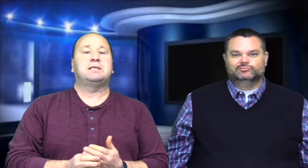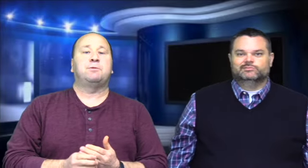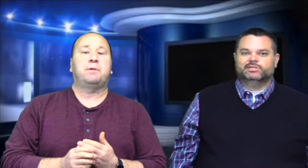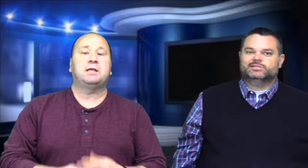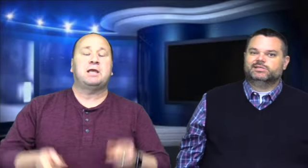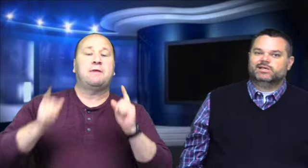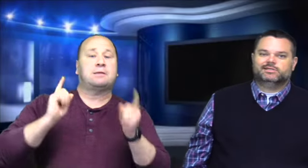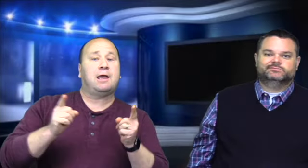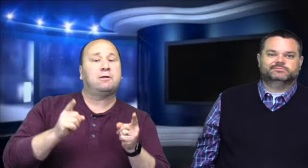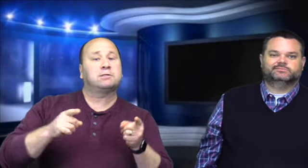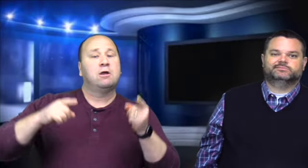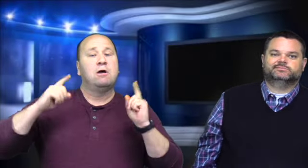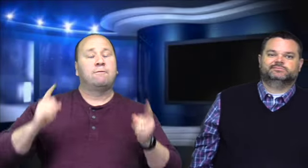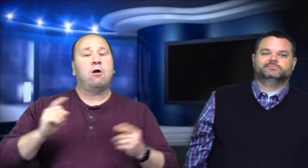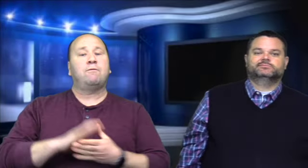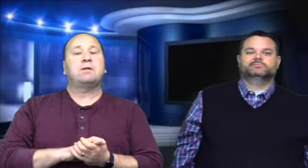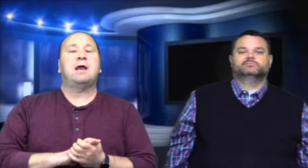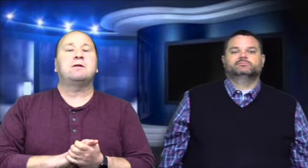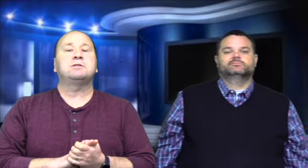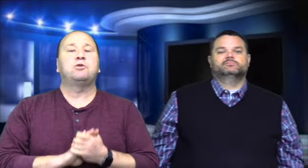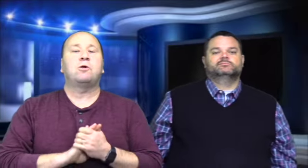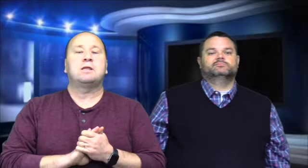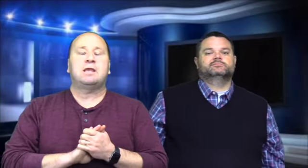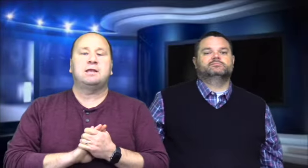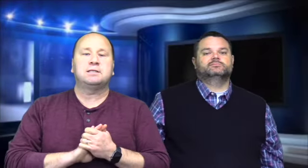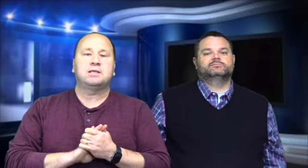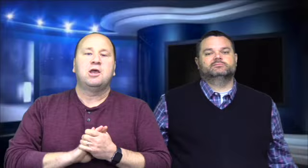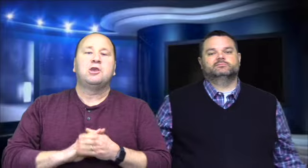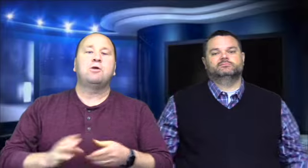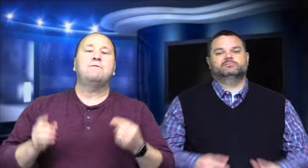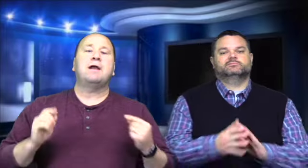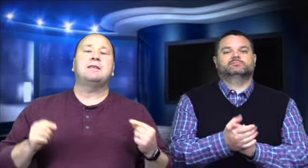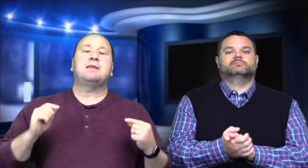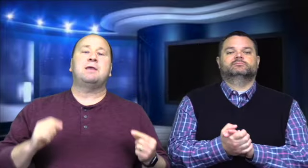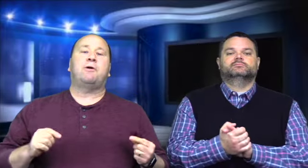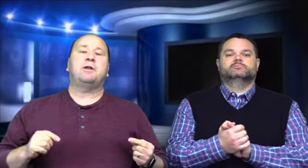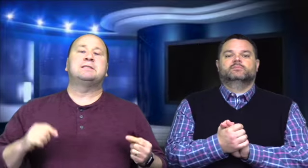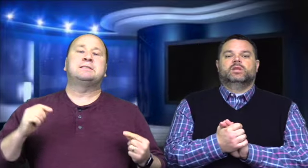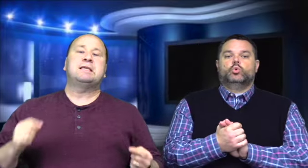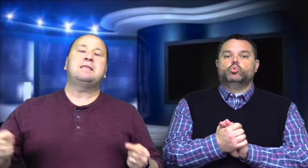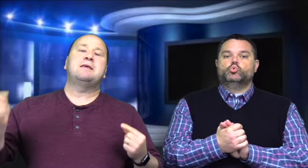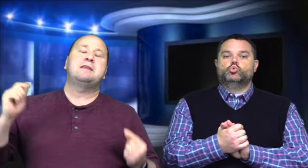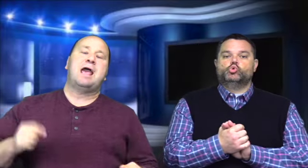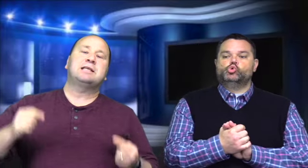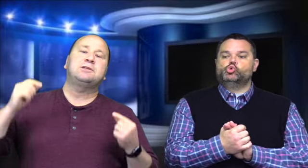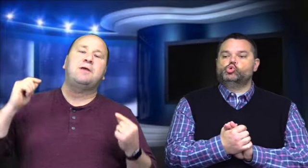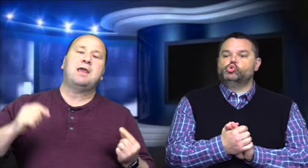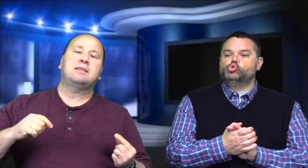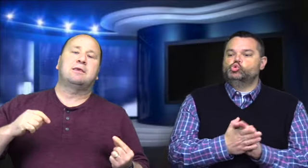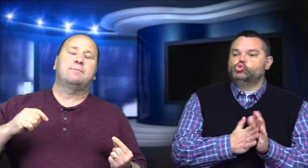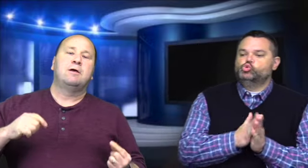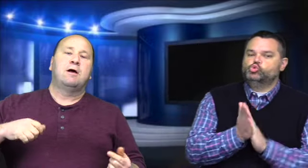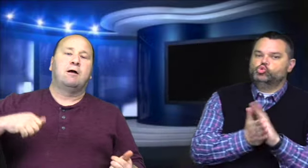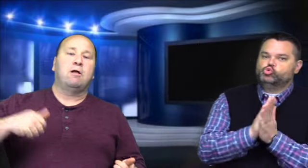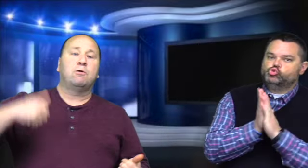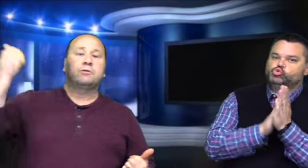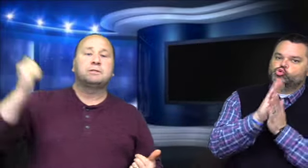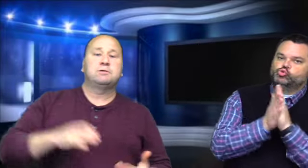Facebook page. And then, Tigers, for all of our Tigers who are in attendance, you're invited to take part in singing the national anthem along with the students